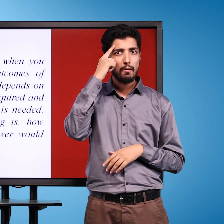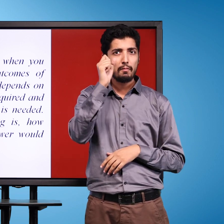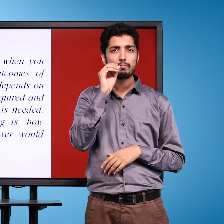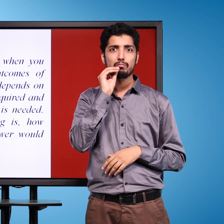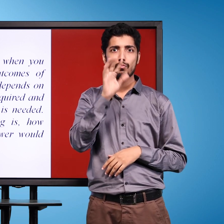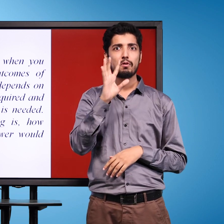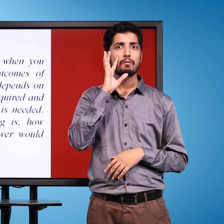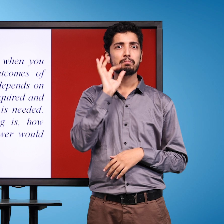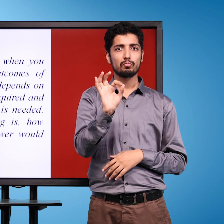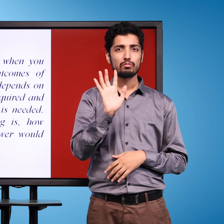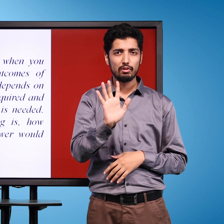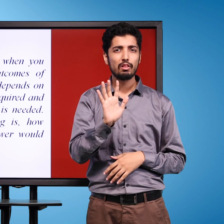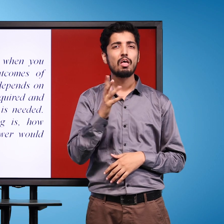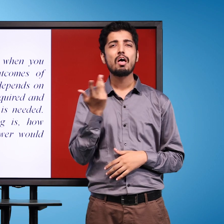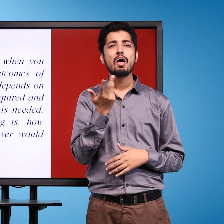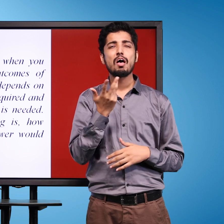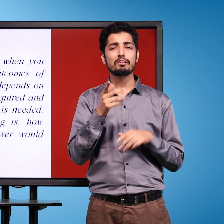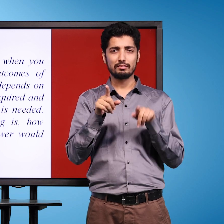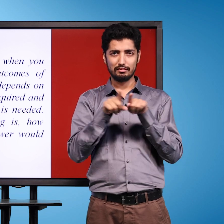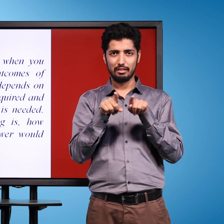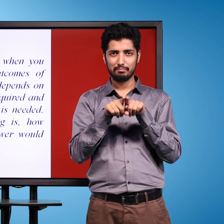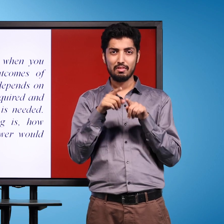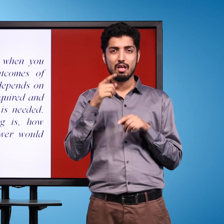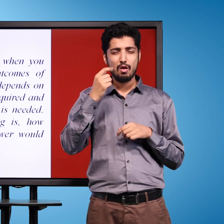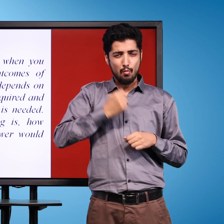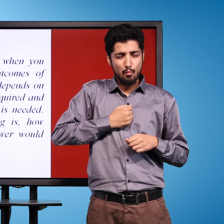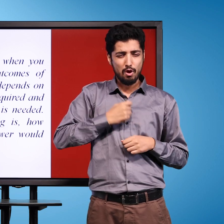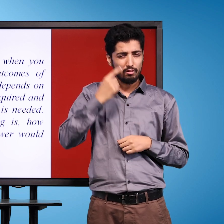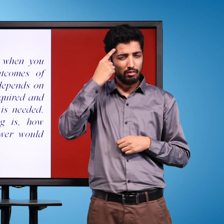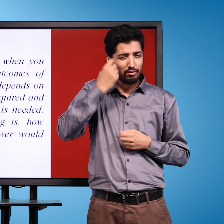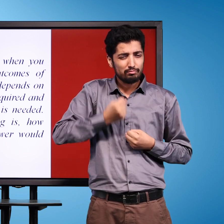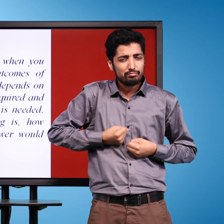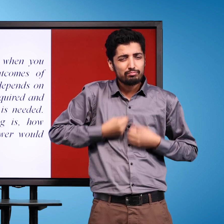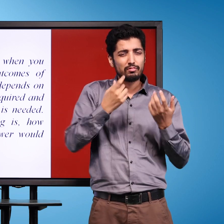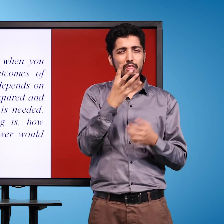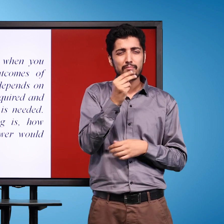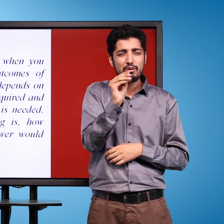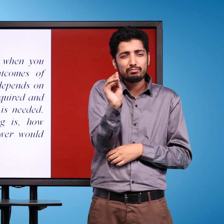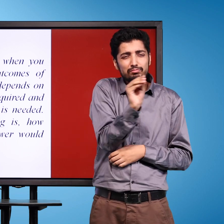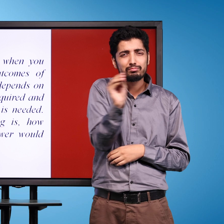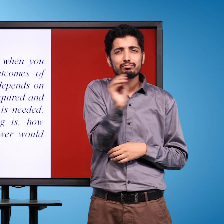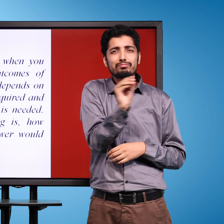The most important thing is how sensible the guessed answer would be.